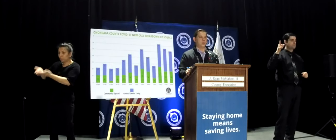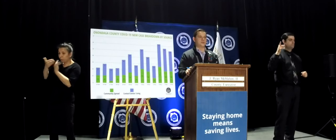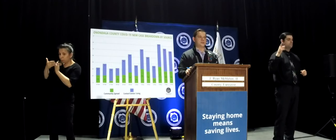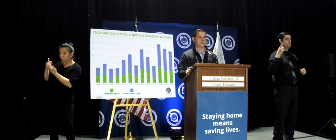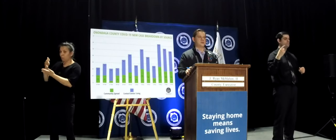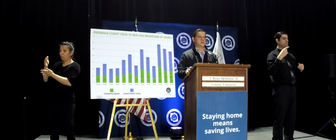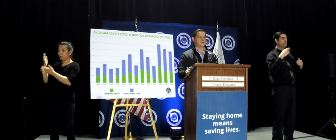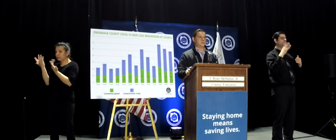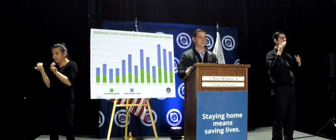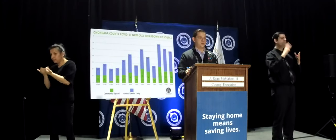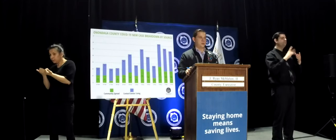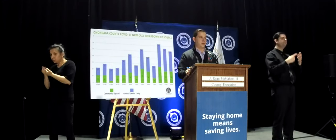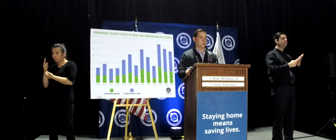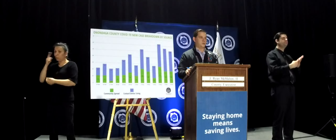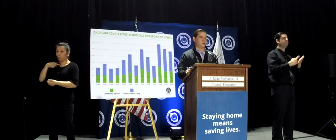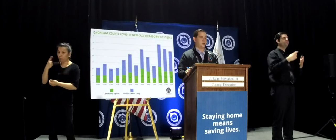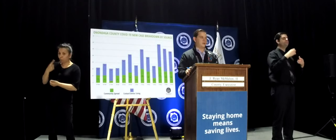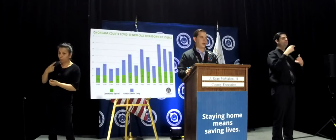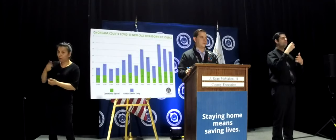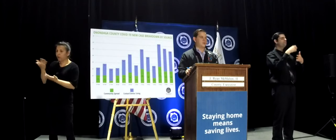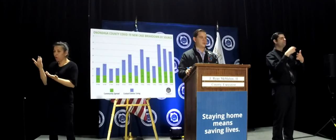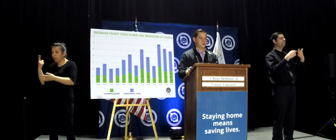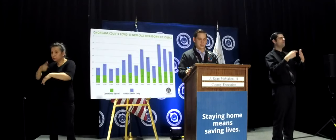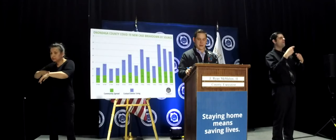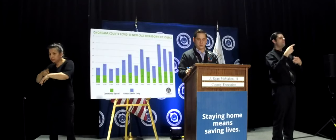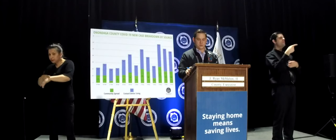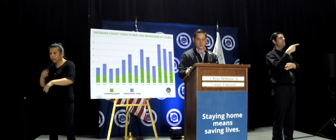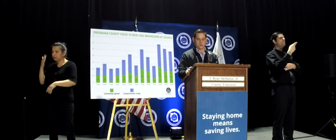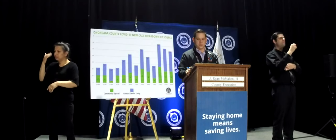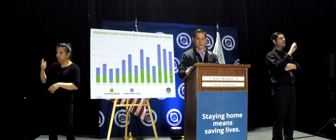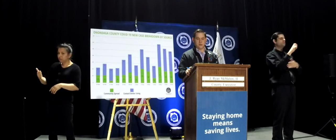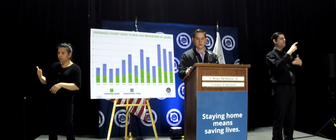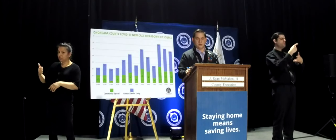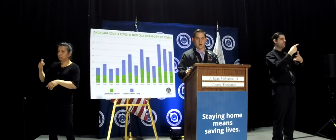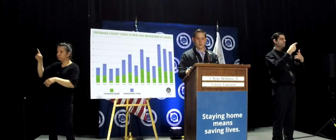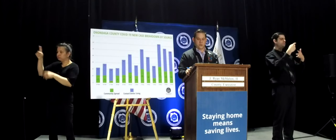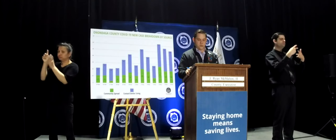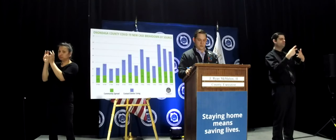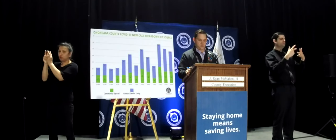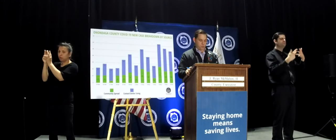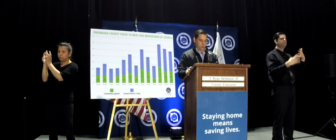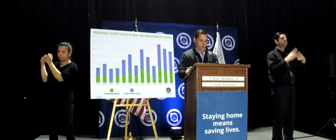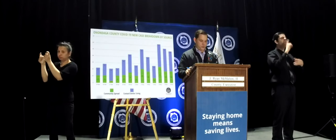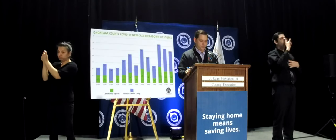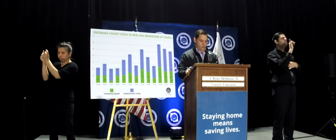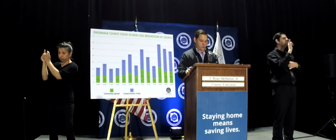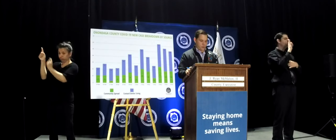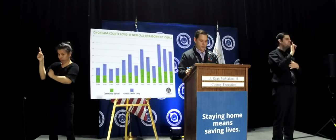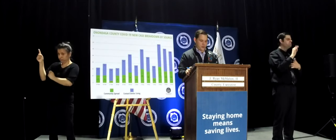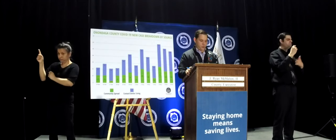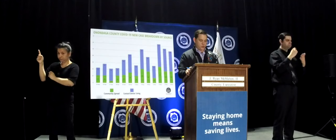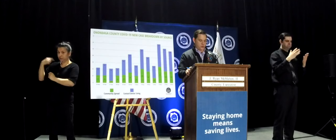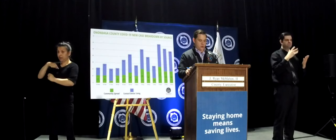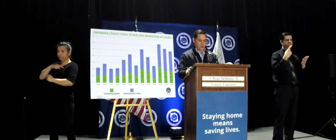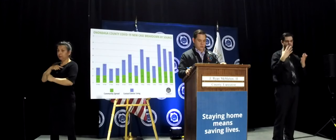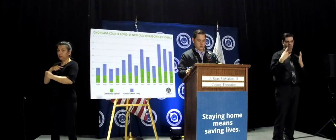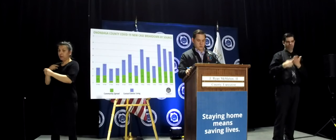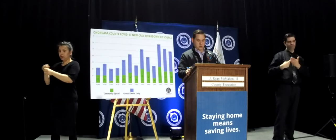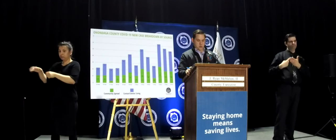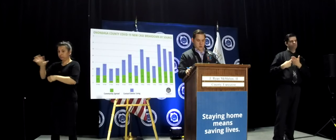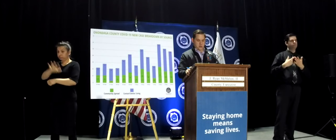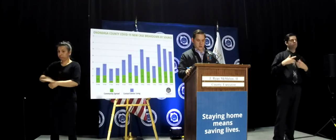still more details to fill in there. We're still having conversations on that, but certainly our region is poised for a